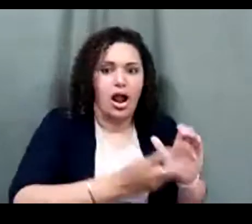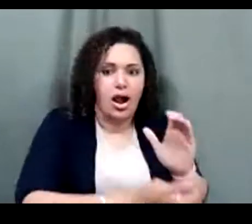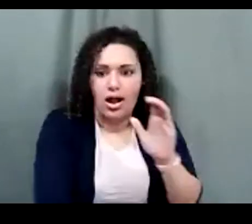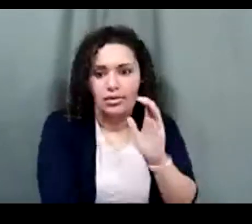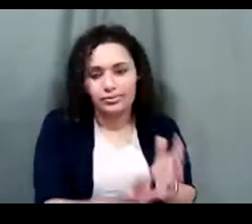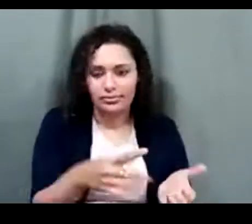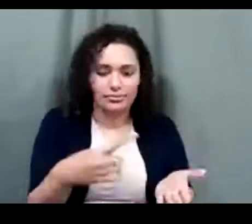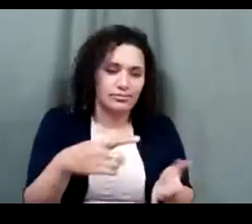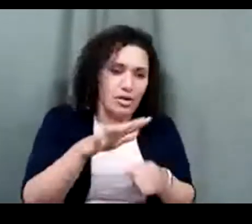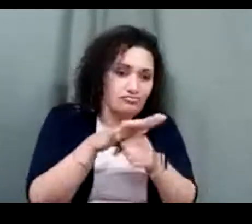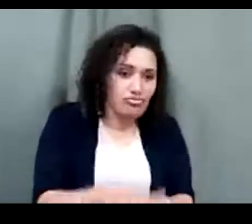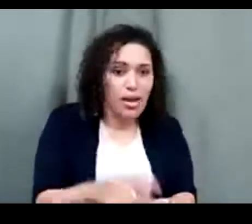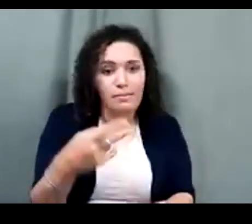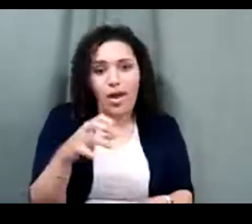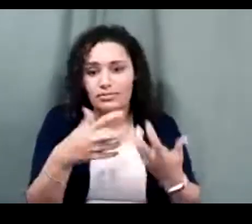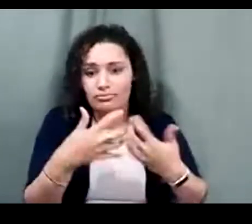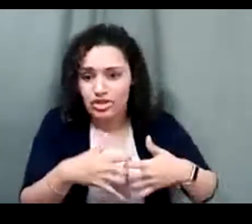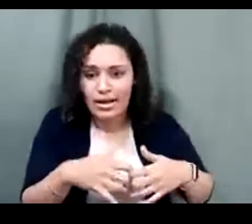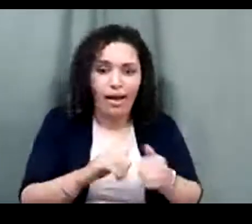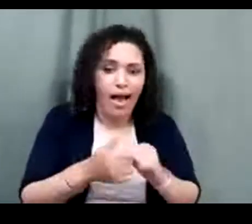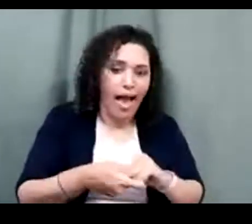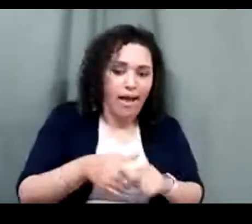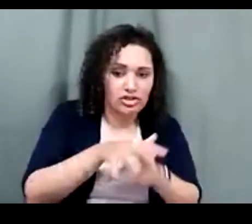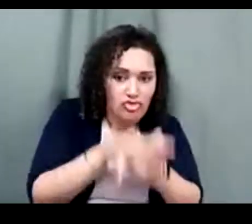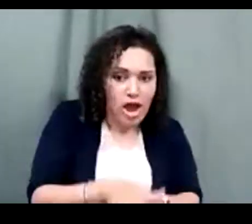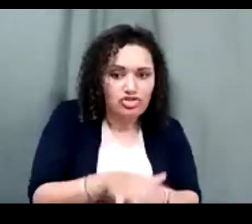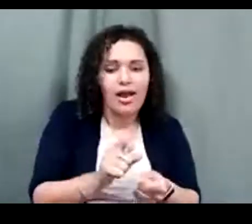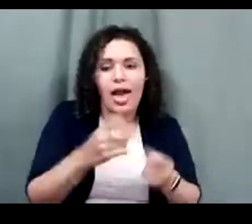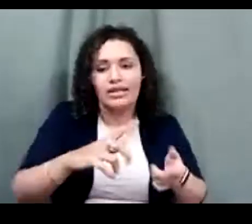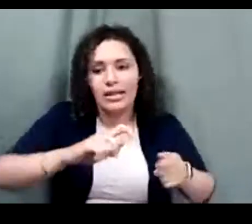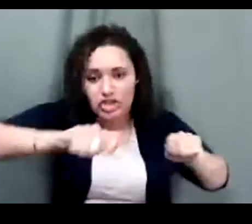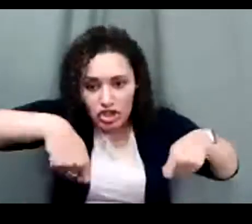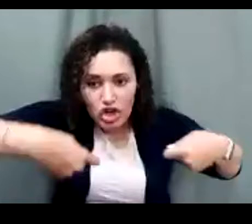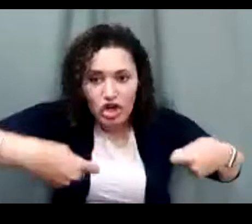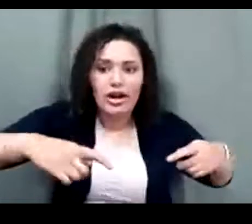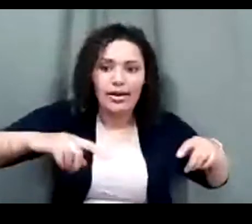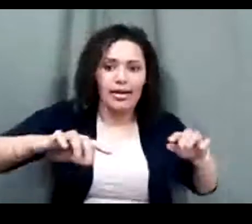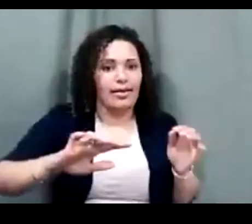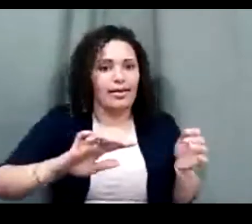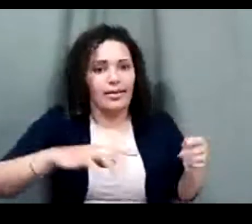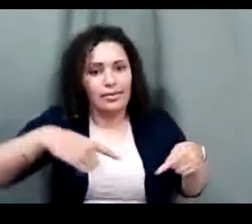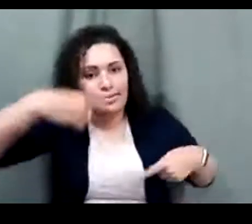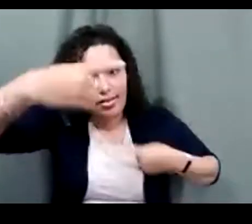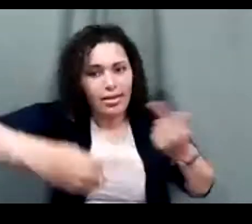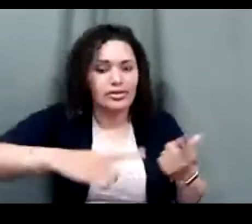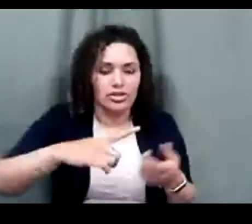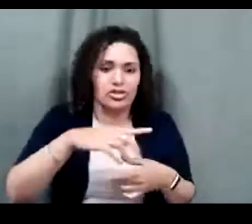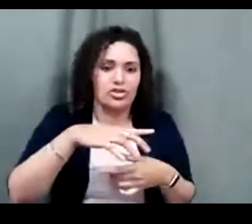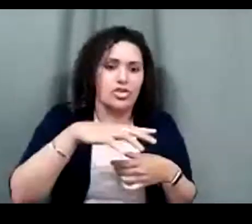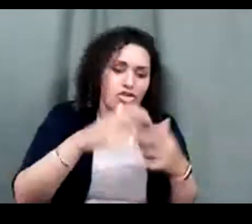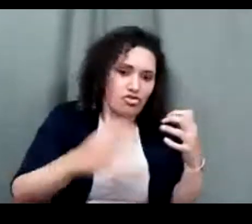they press and how hard you press versus how many times you turn a press to move the grapes around so you get more juice out of